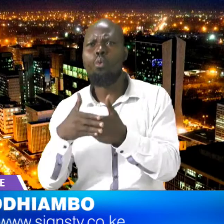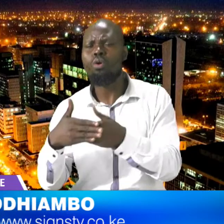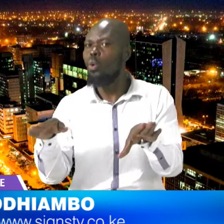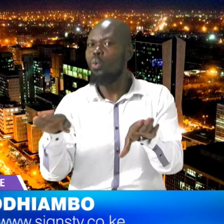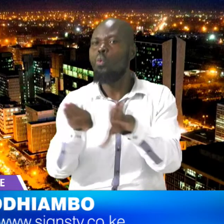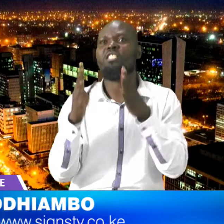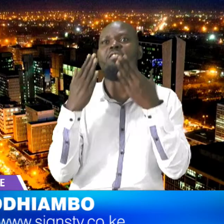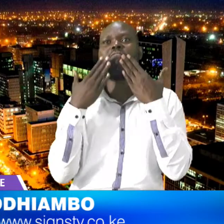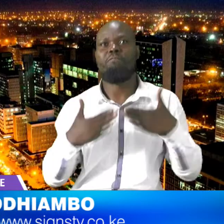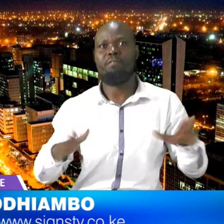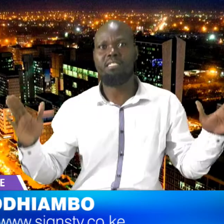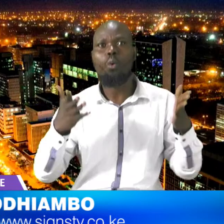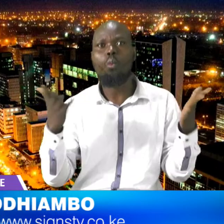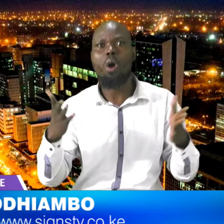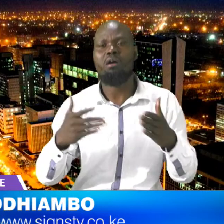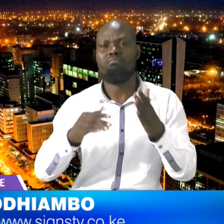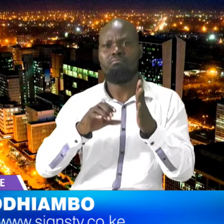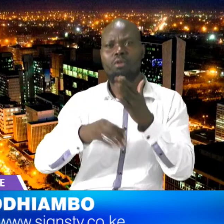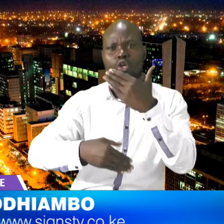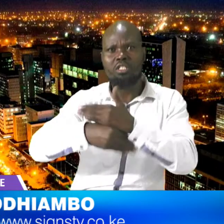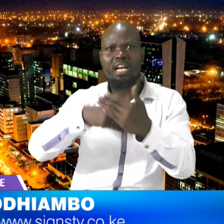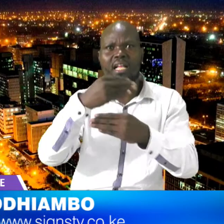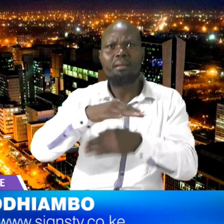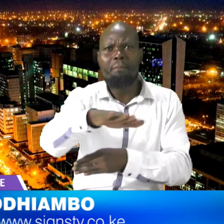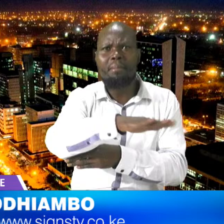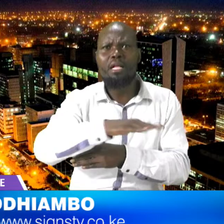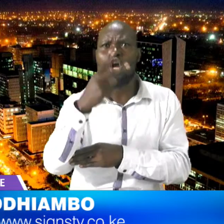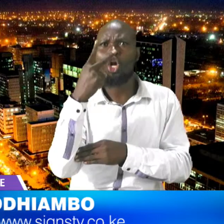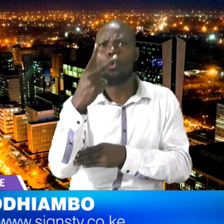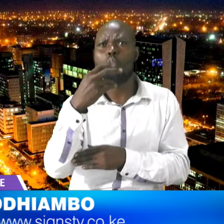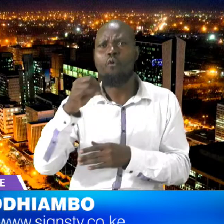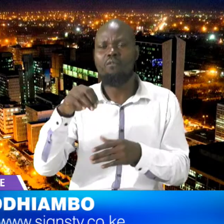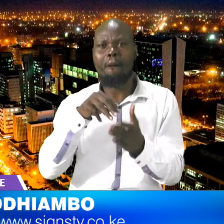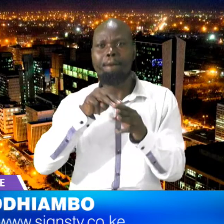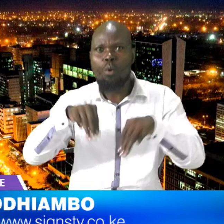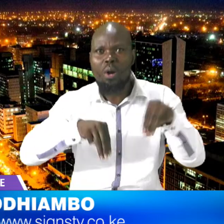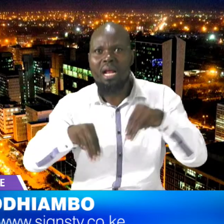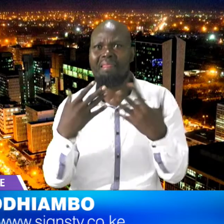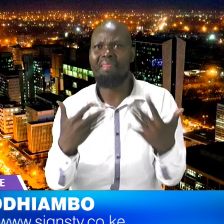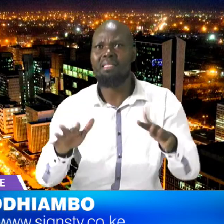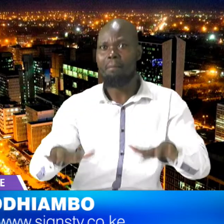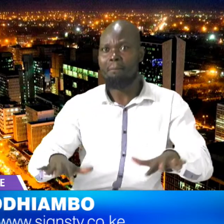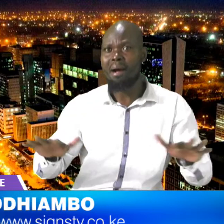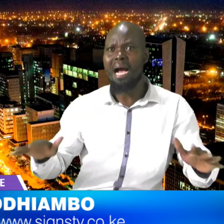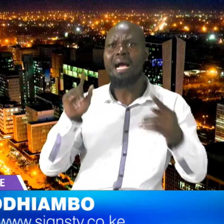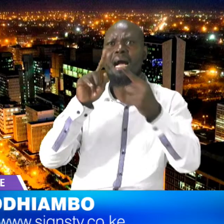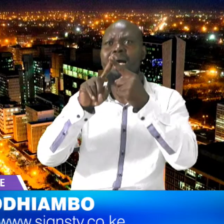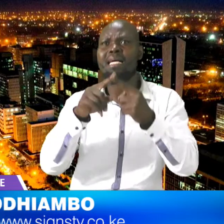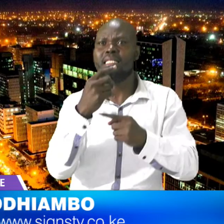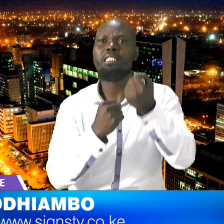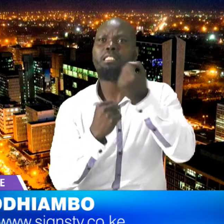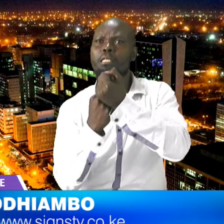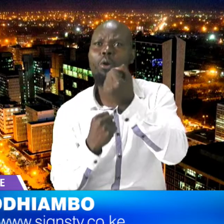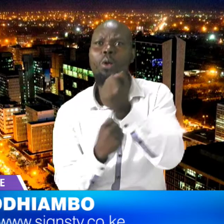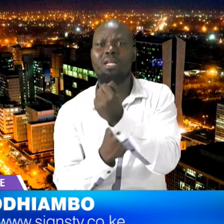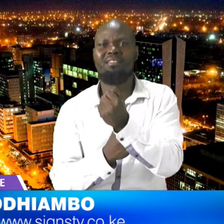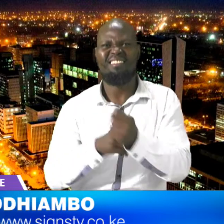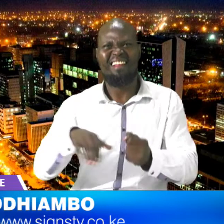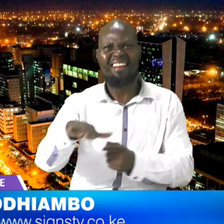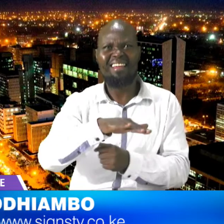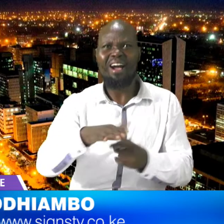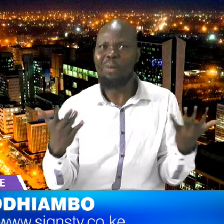The county government of Kirinyaga is close to completing the construction of 2 modern markets aimed at